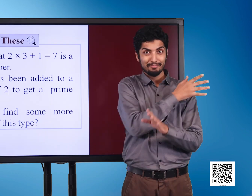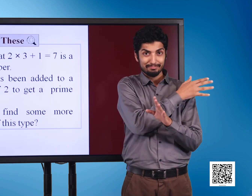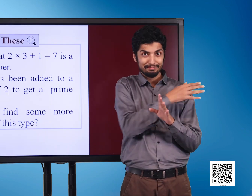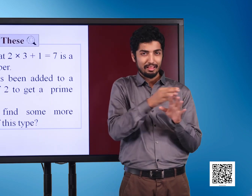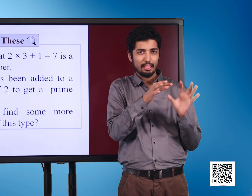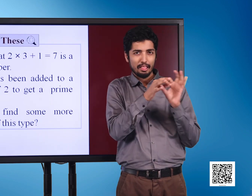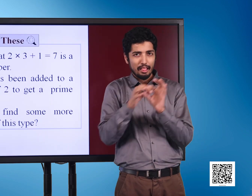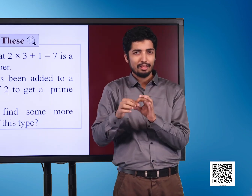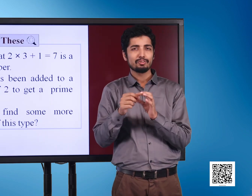Try these.